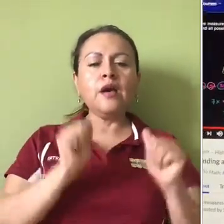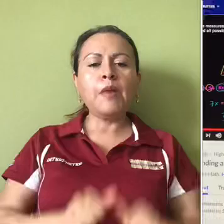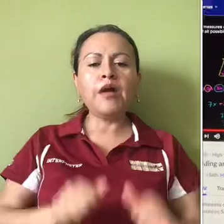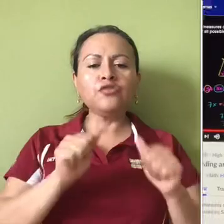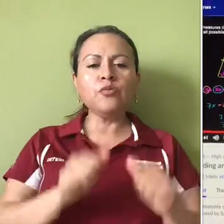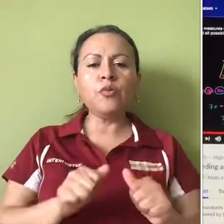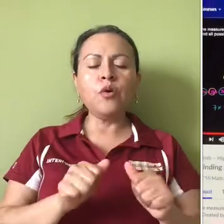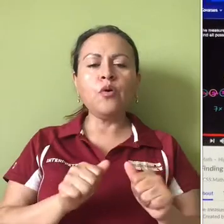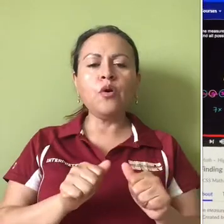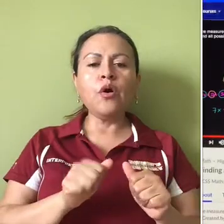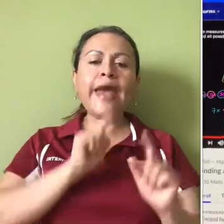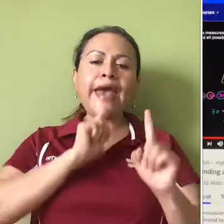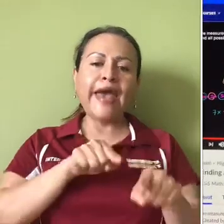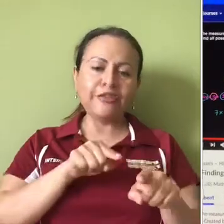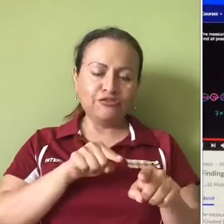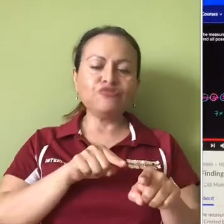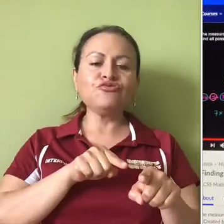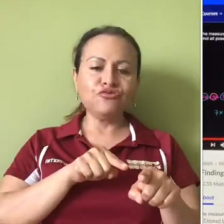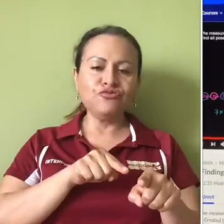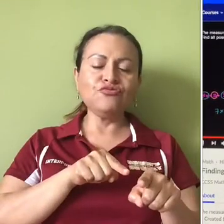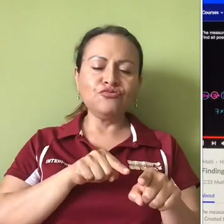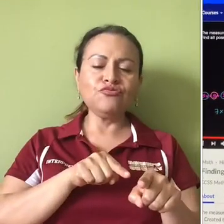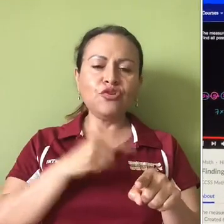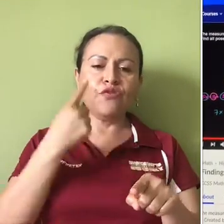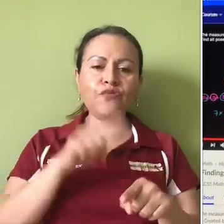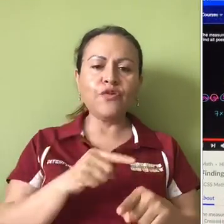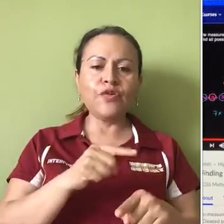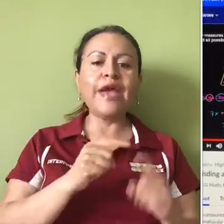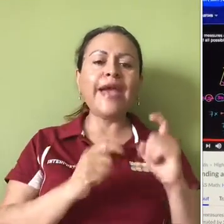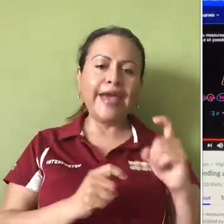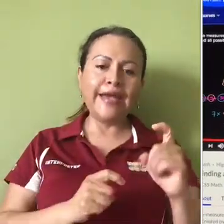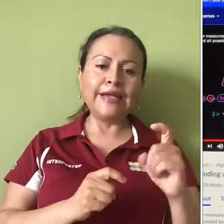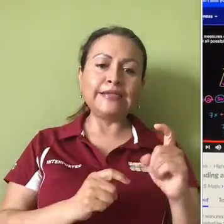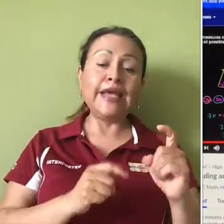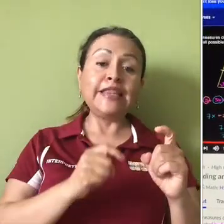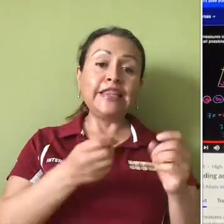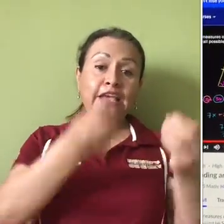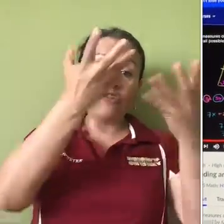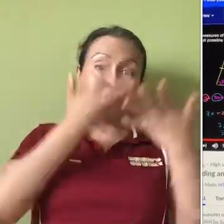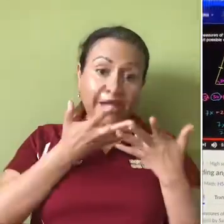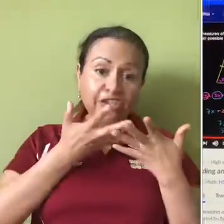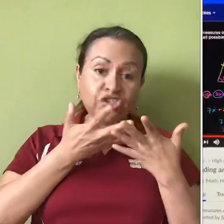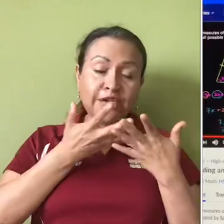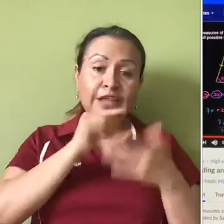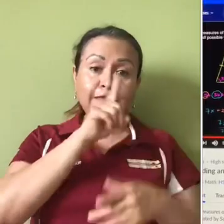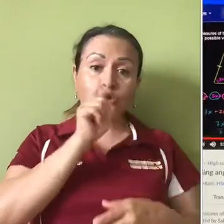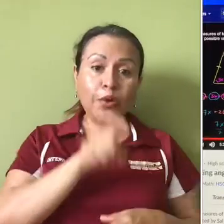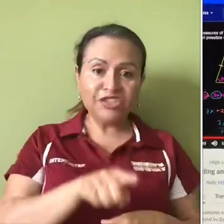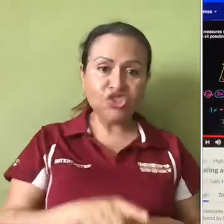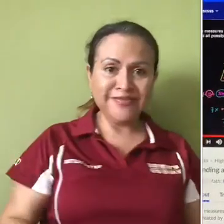possible values, of x, given the information that they gave us right up there.